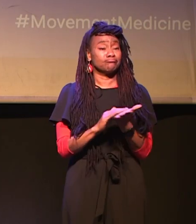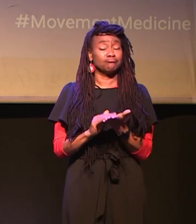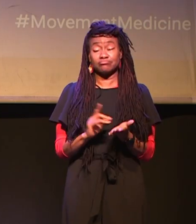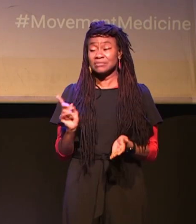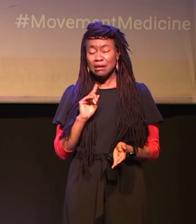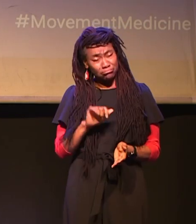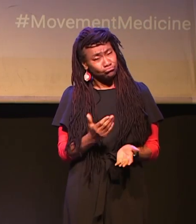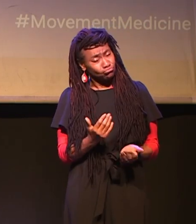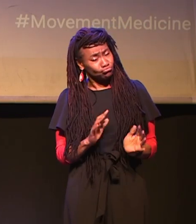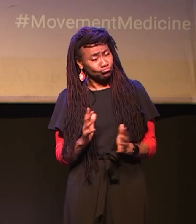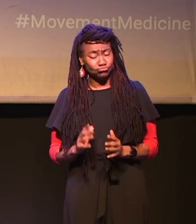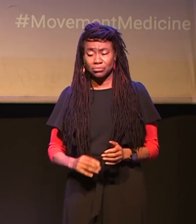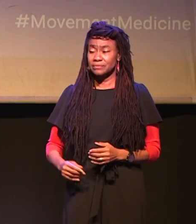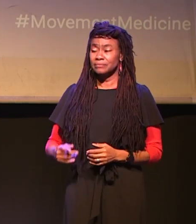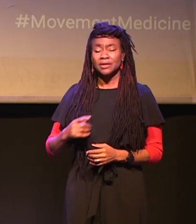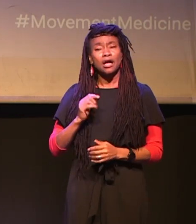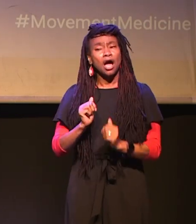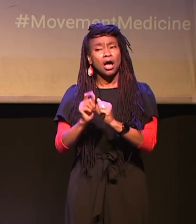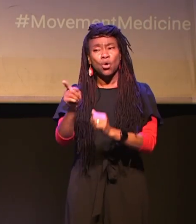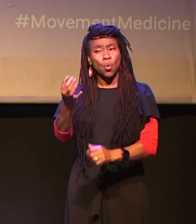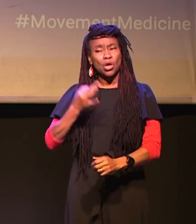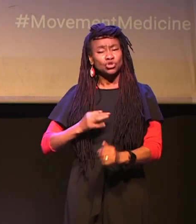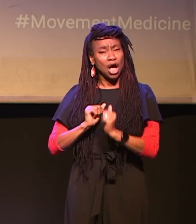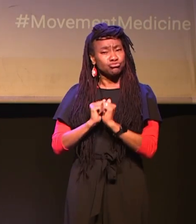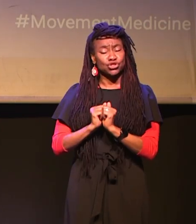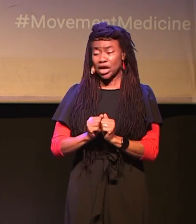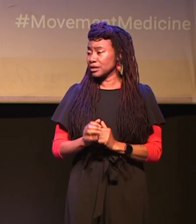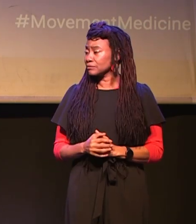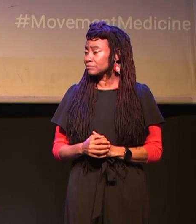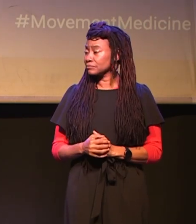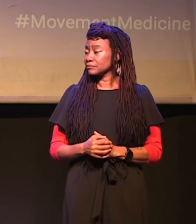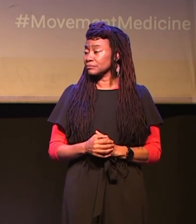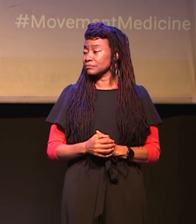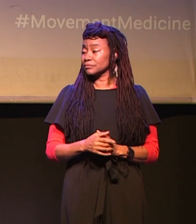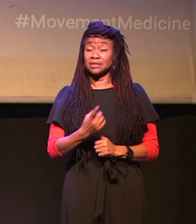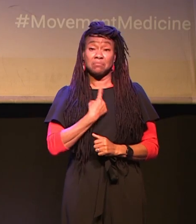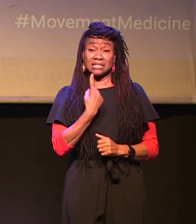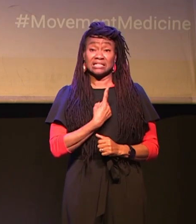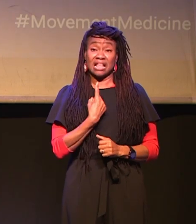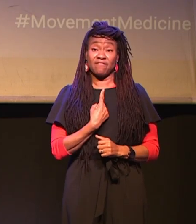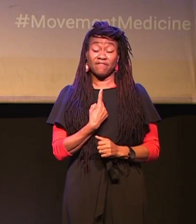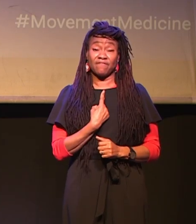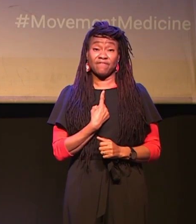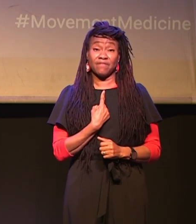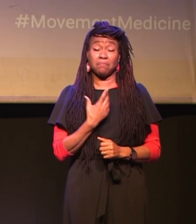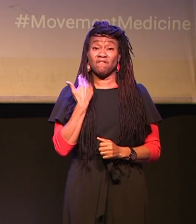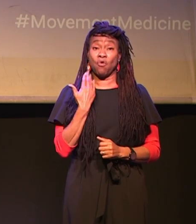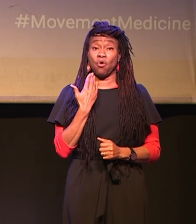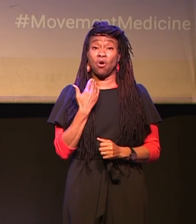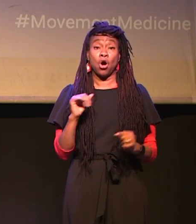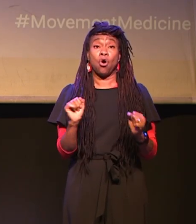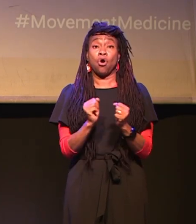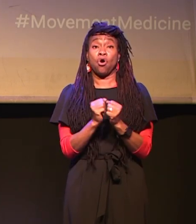um, really appreciating this question. And I was someone whose particular shape was conflict averse. And it's been